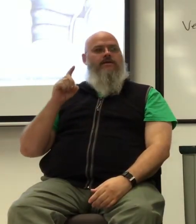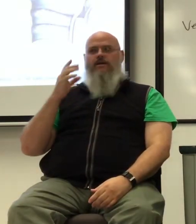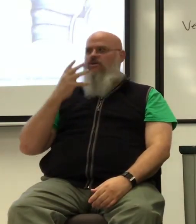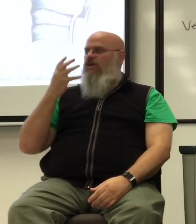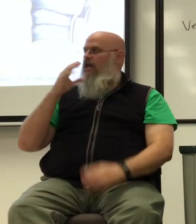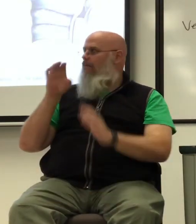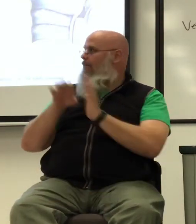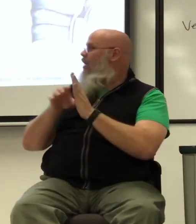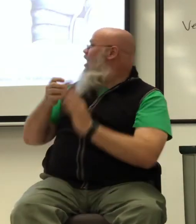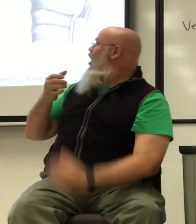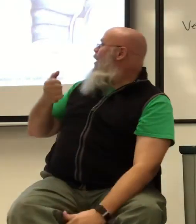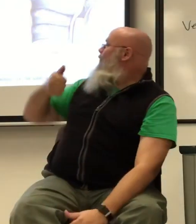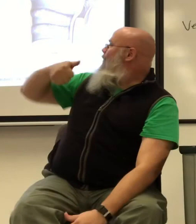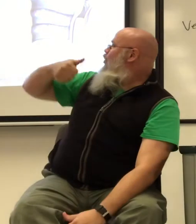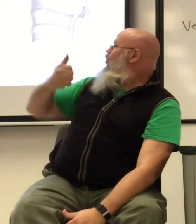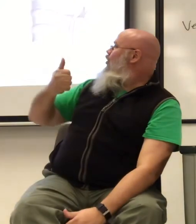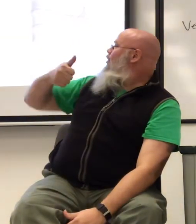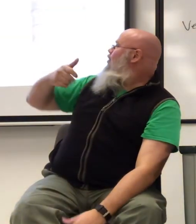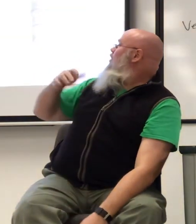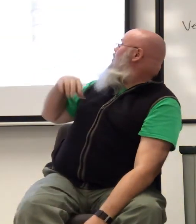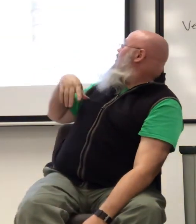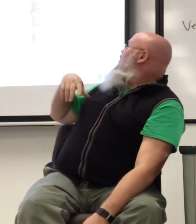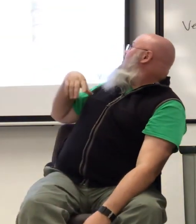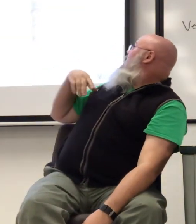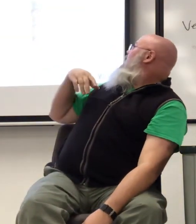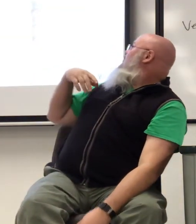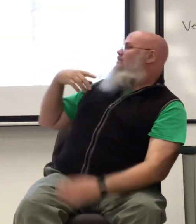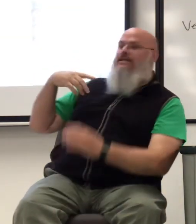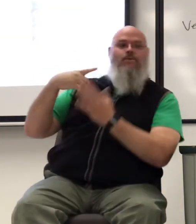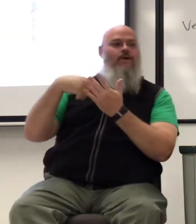don't know. They always name these things for what they appear like.